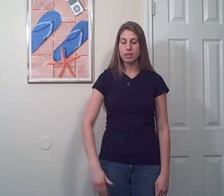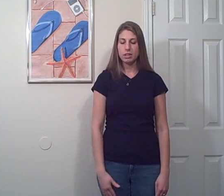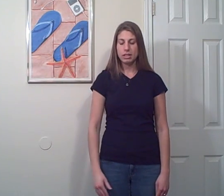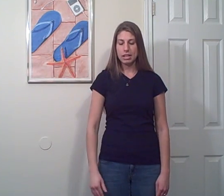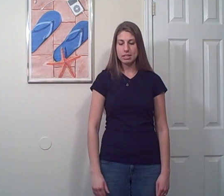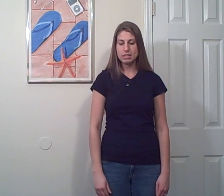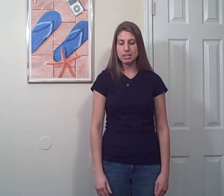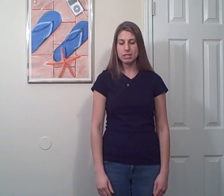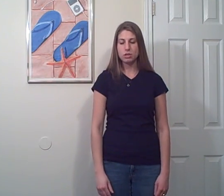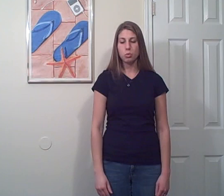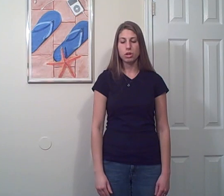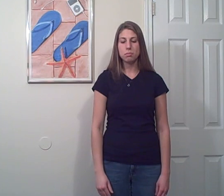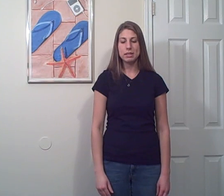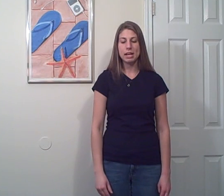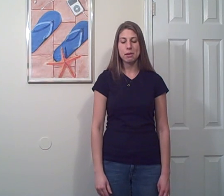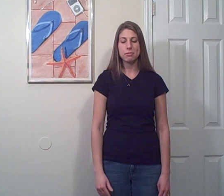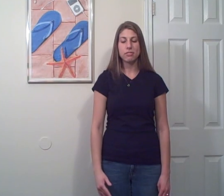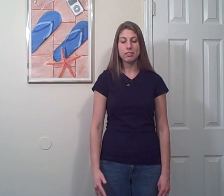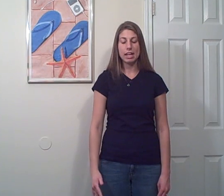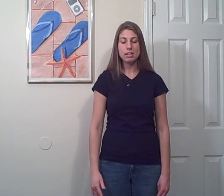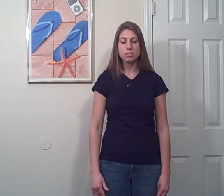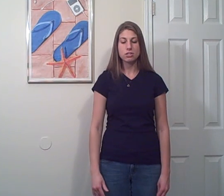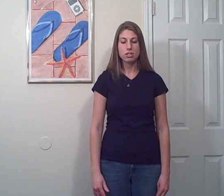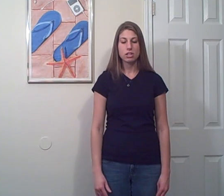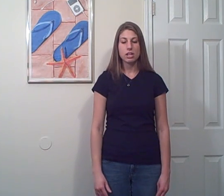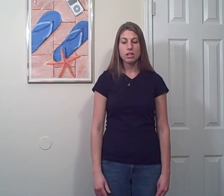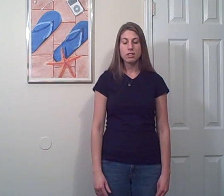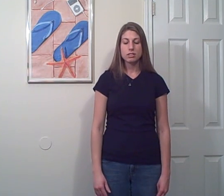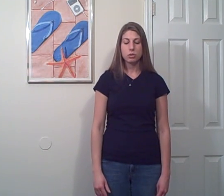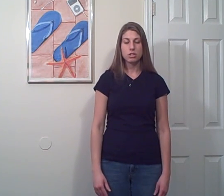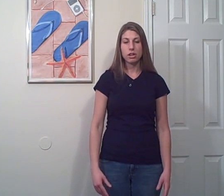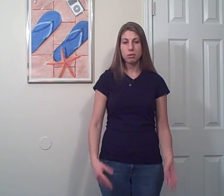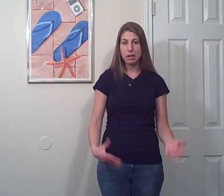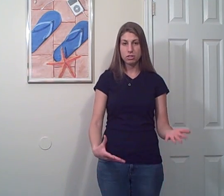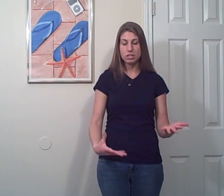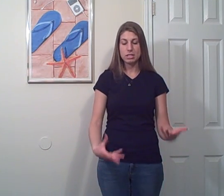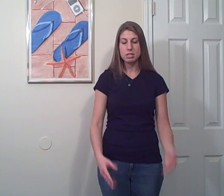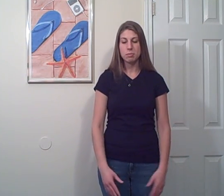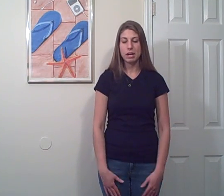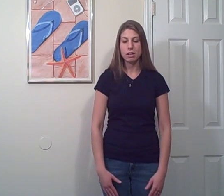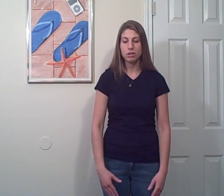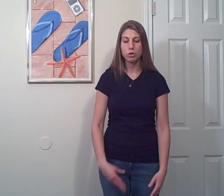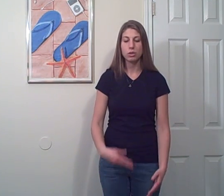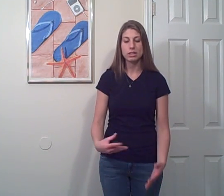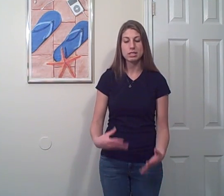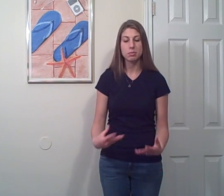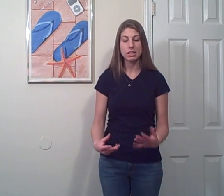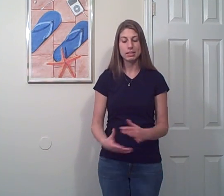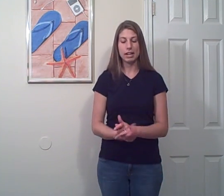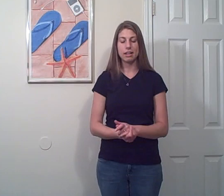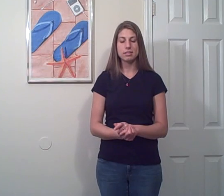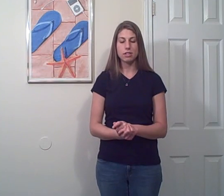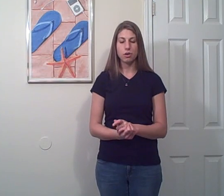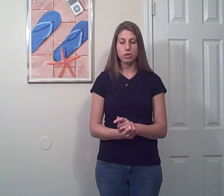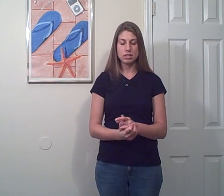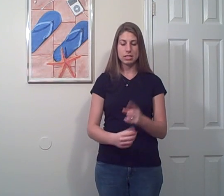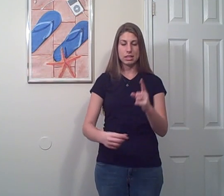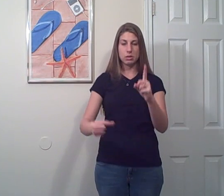The next it says the word became flesh. So we're talking about Jesus, but you'll explain that. So you can say the